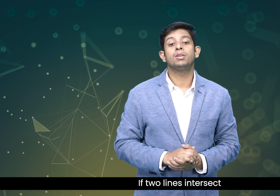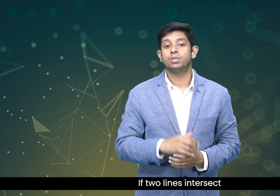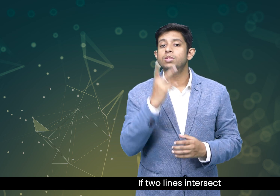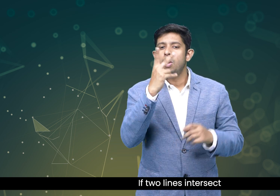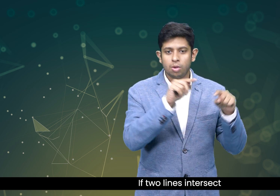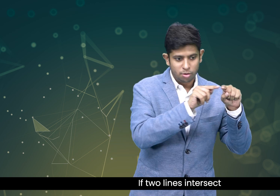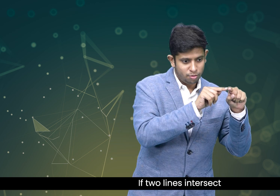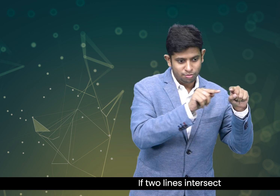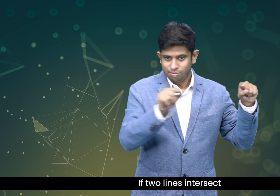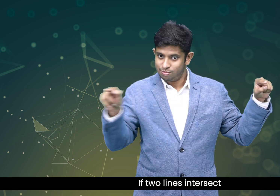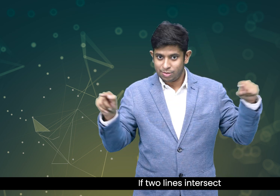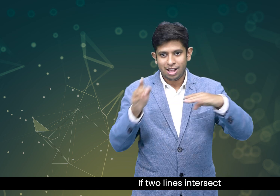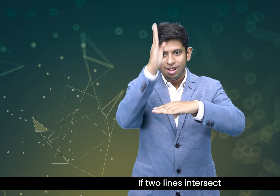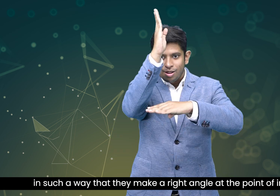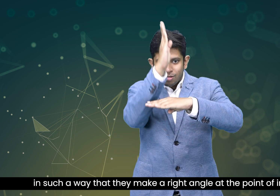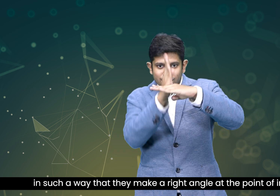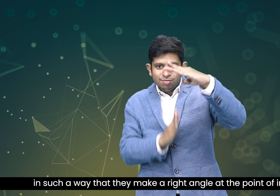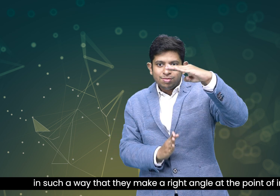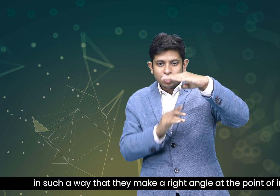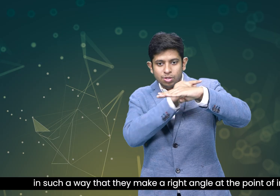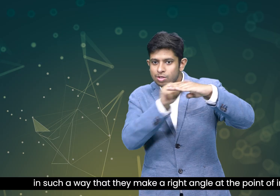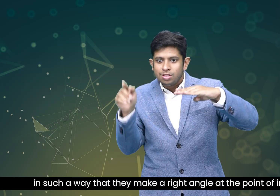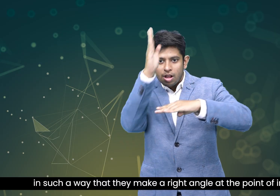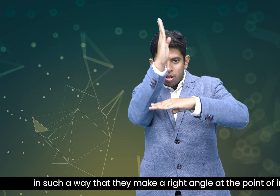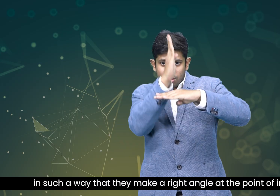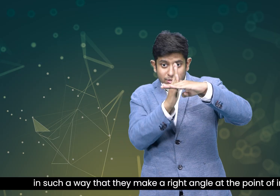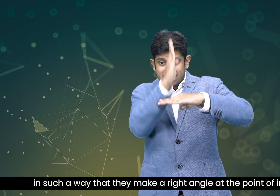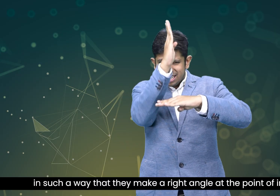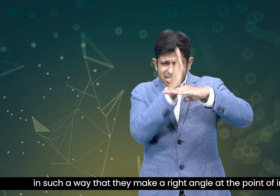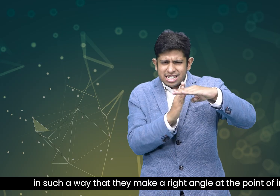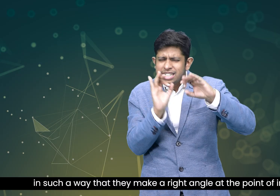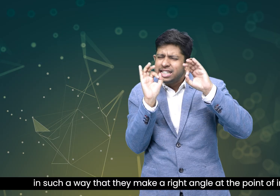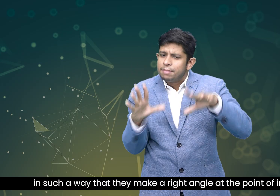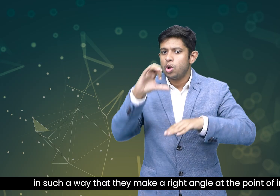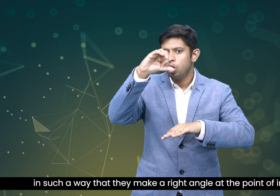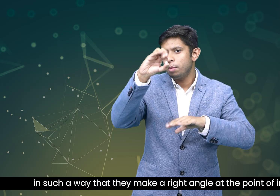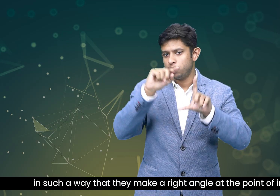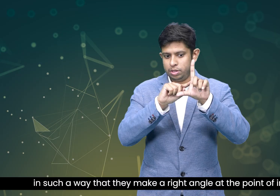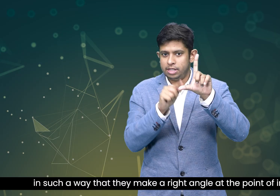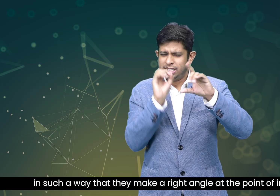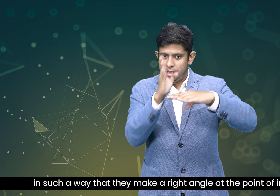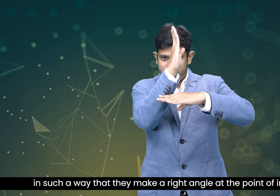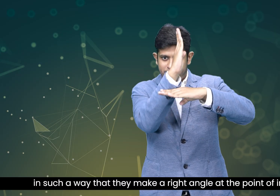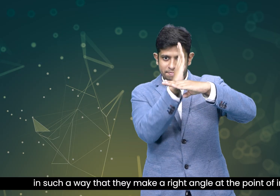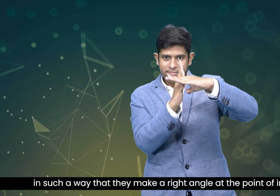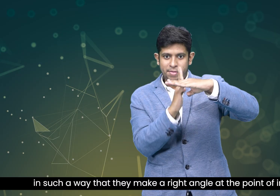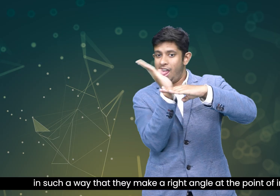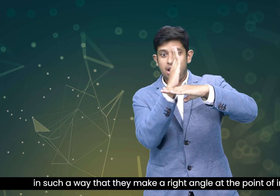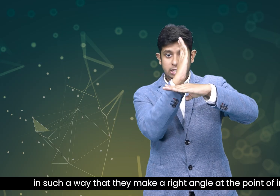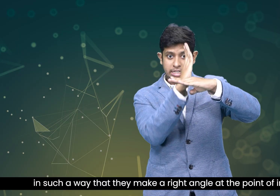If two lines intersect in such a way that they make a right angle at the point of intersection,